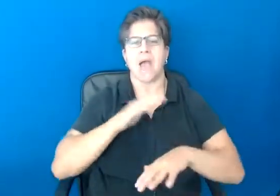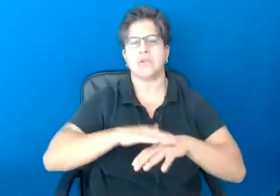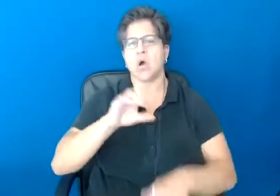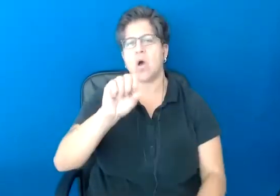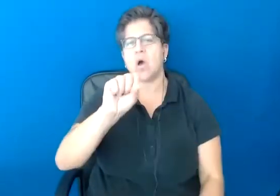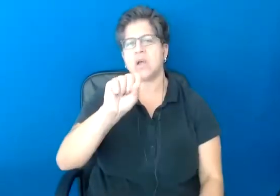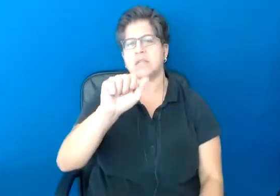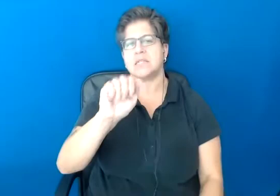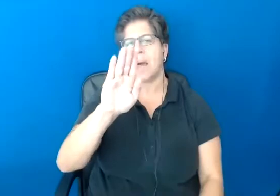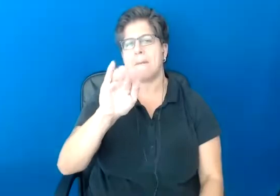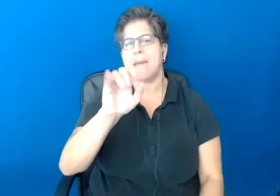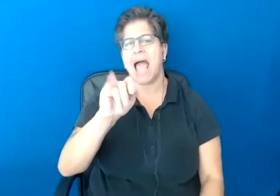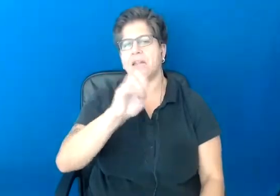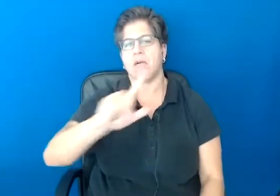I could remember the name of the little coastal town,